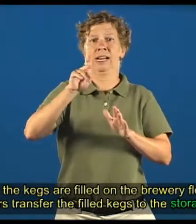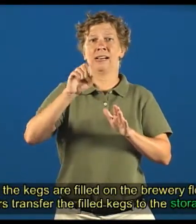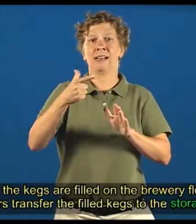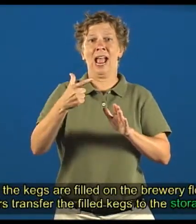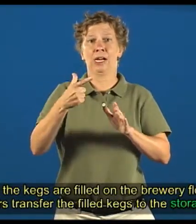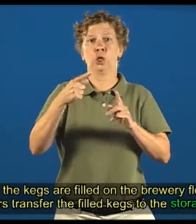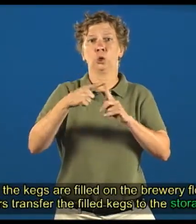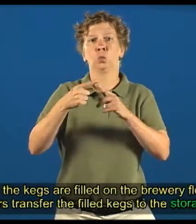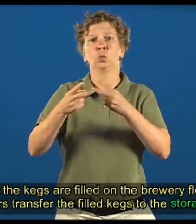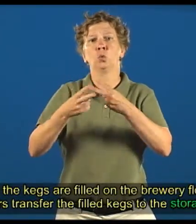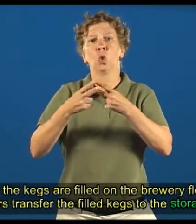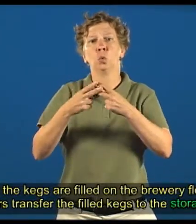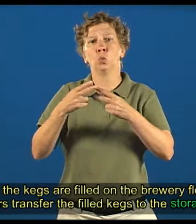cooler,